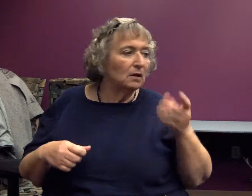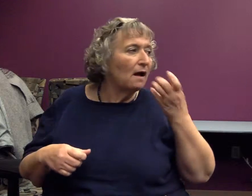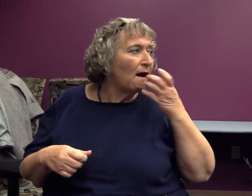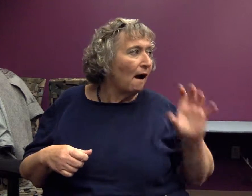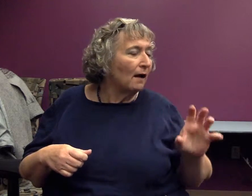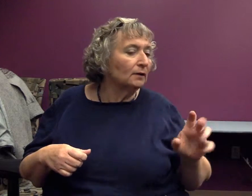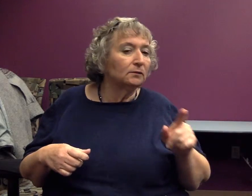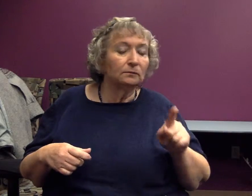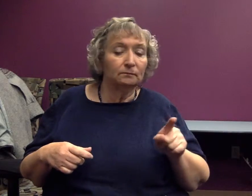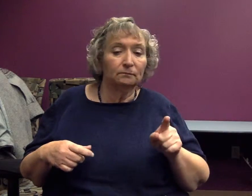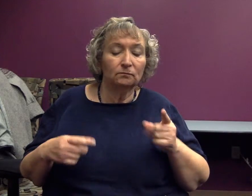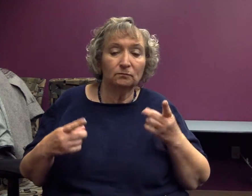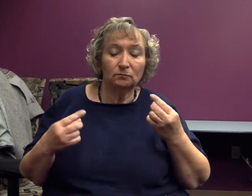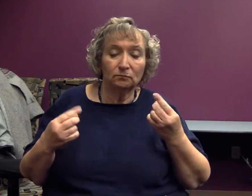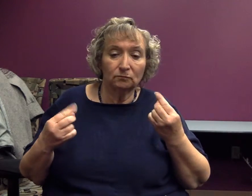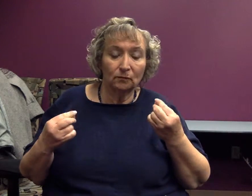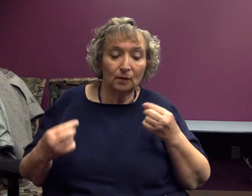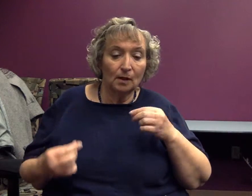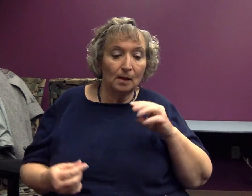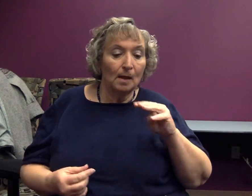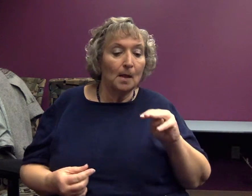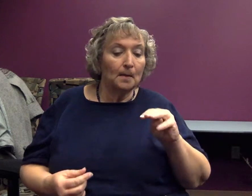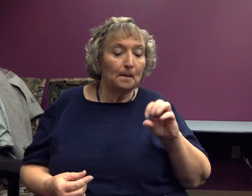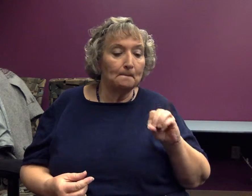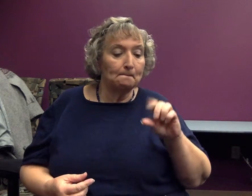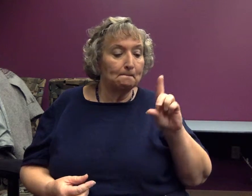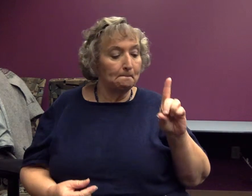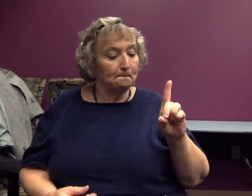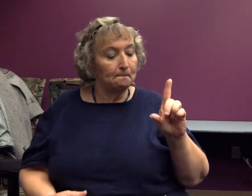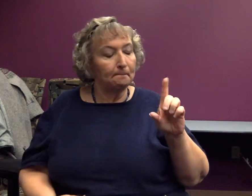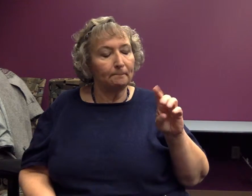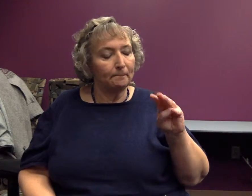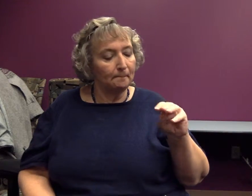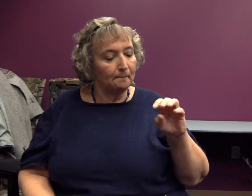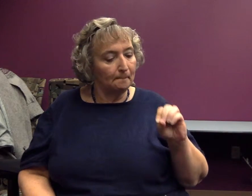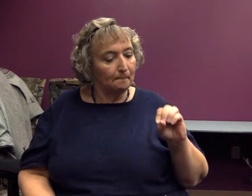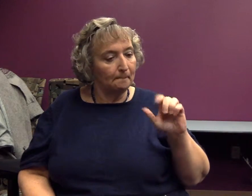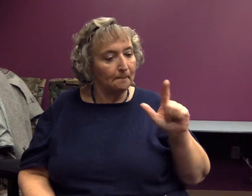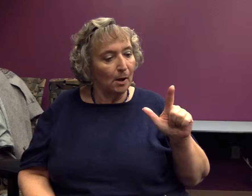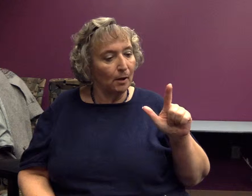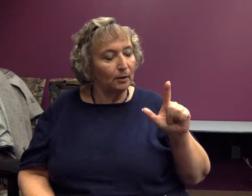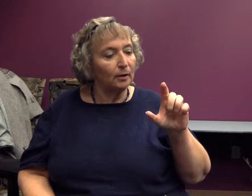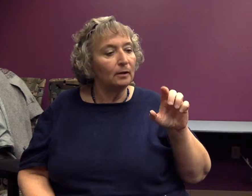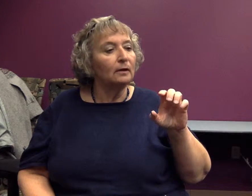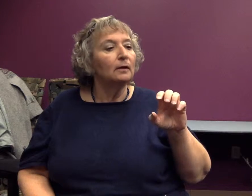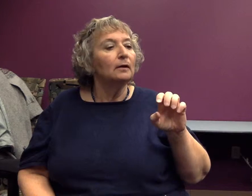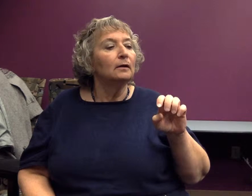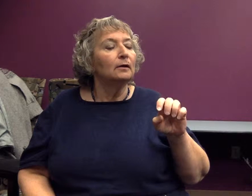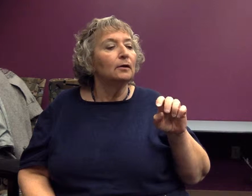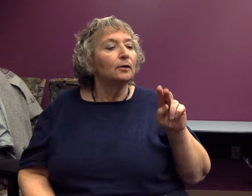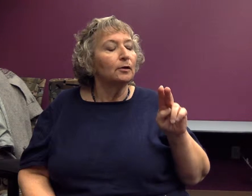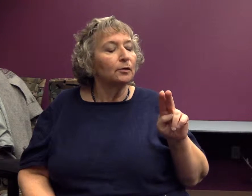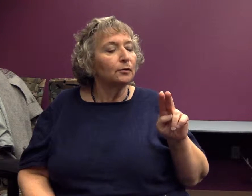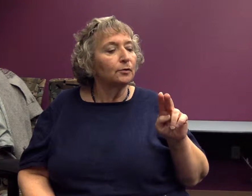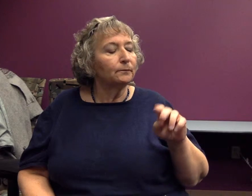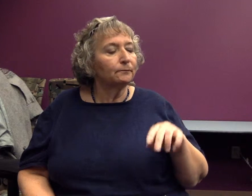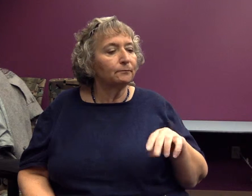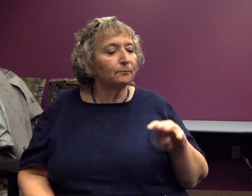do with speed. What? They move faster. They're moving faster. So they're more active to